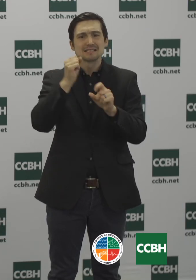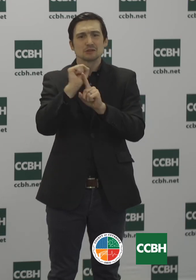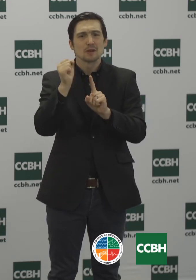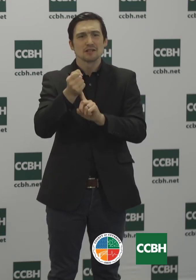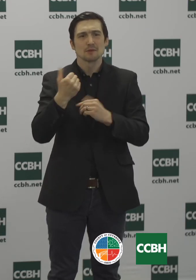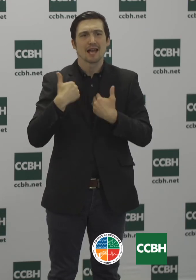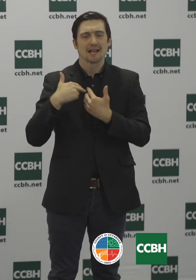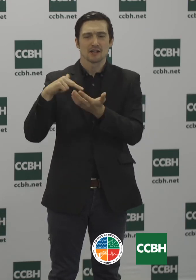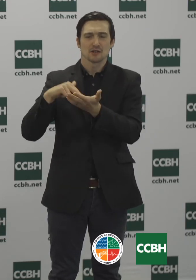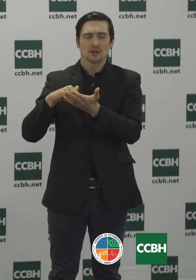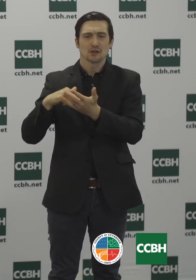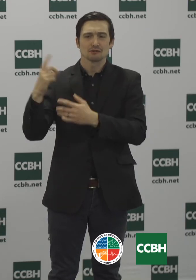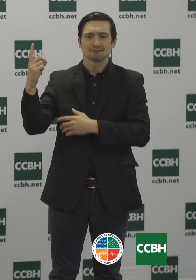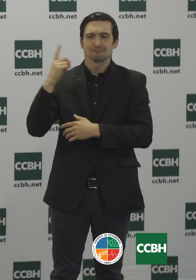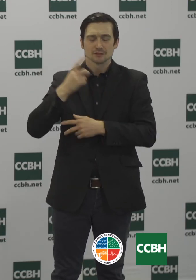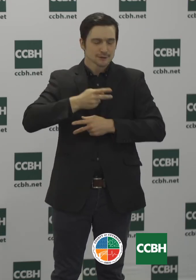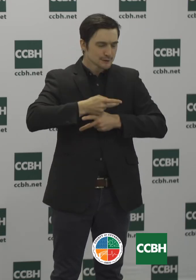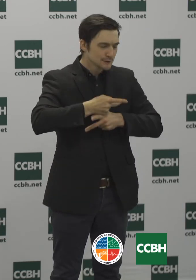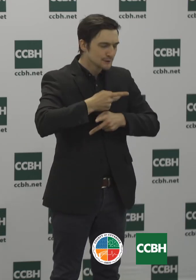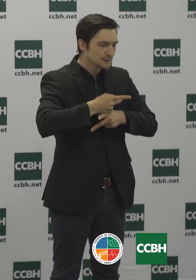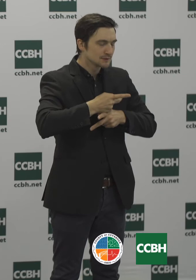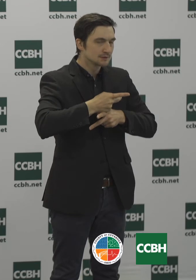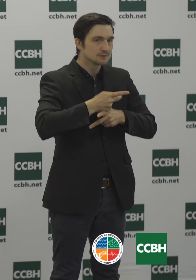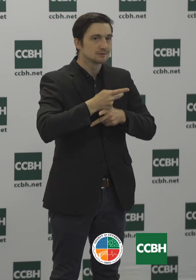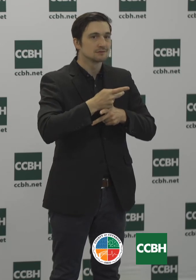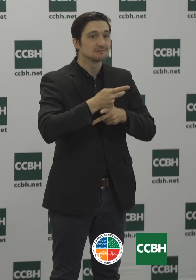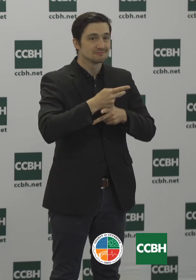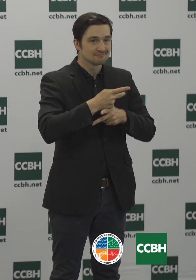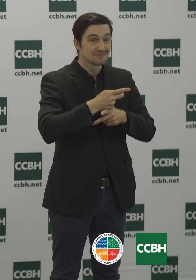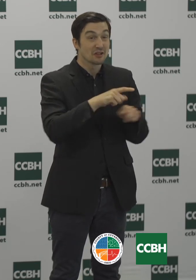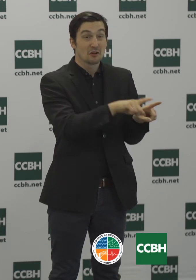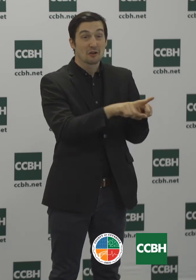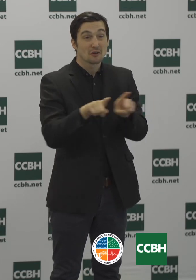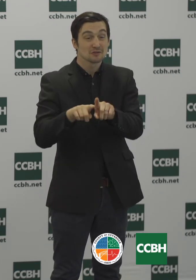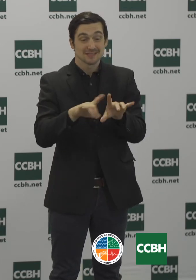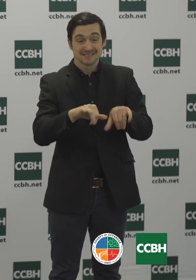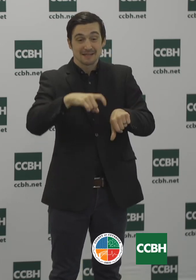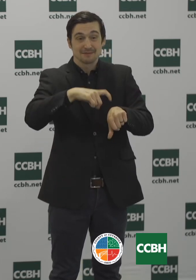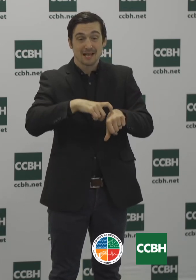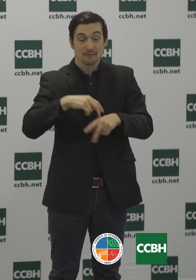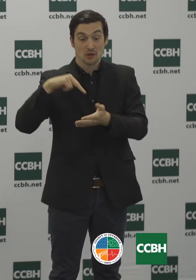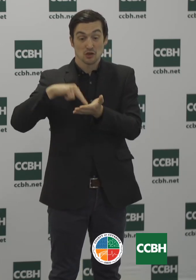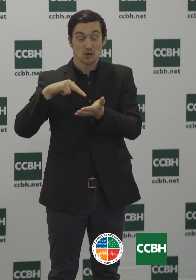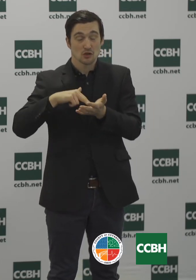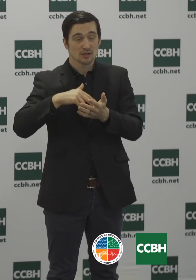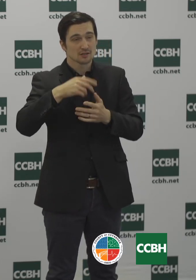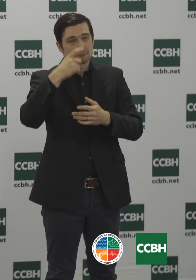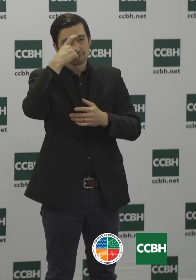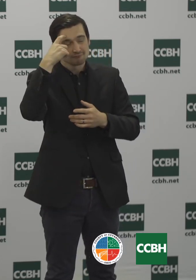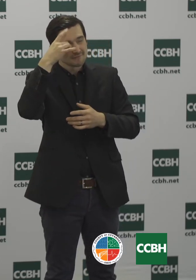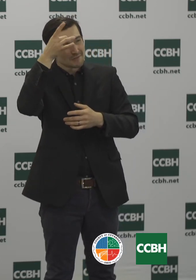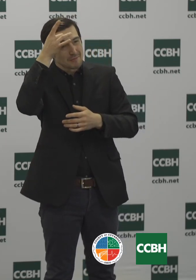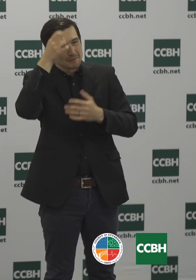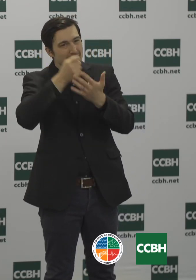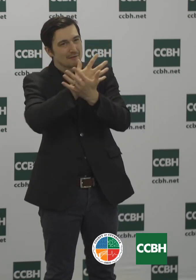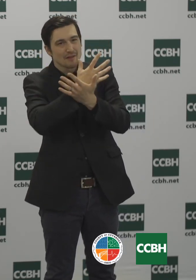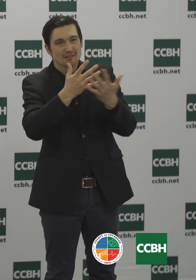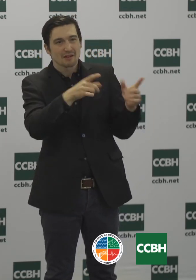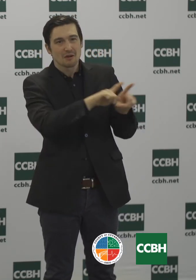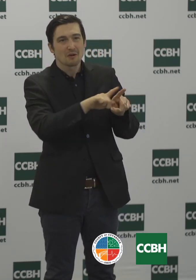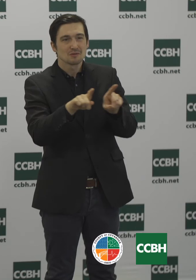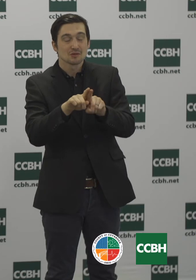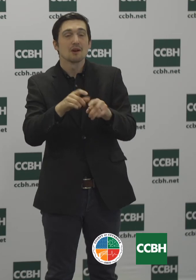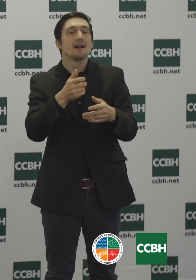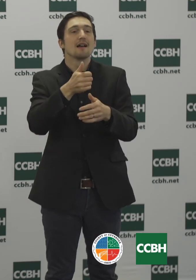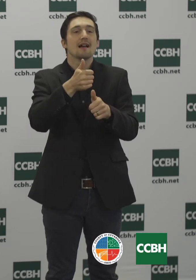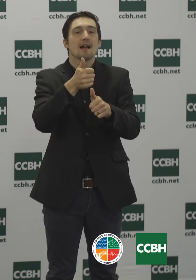is that every nurse remembers them too, and they change our lives as well. So every care provider